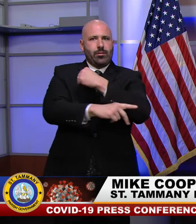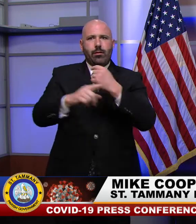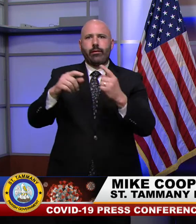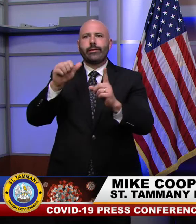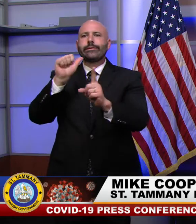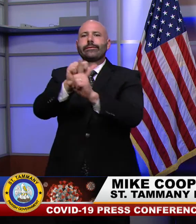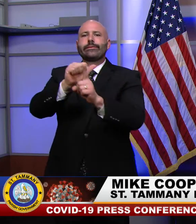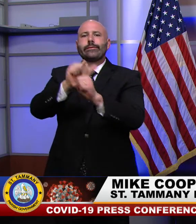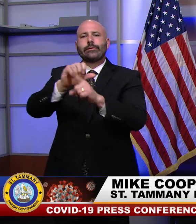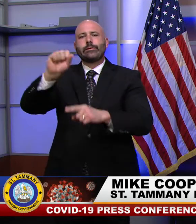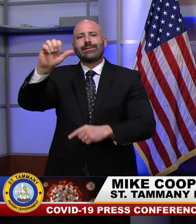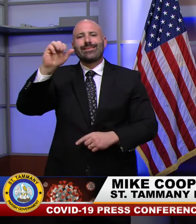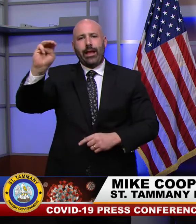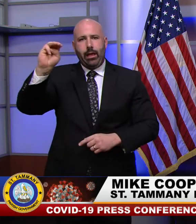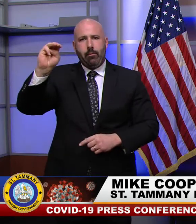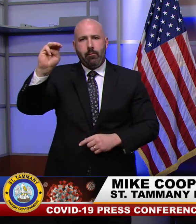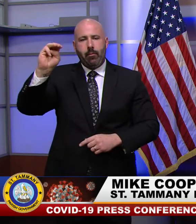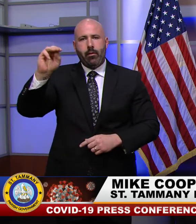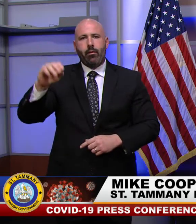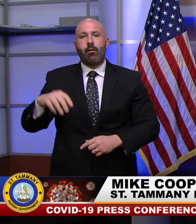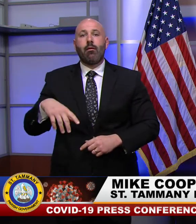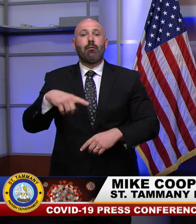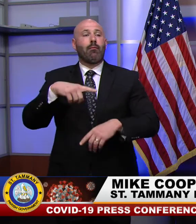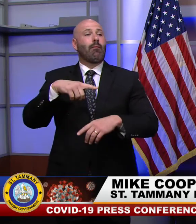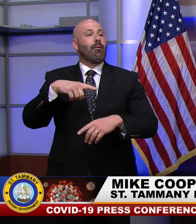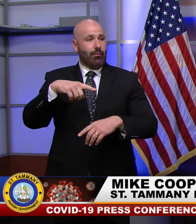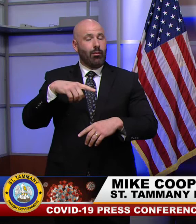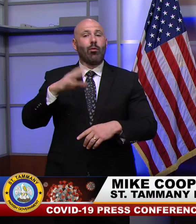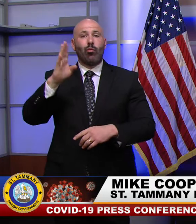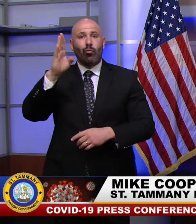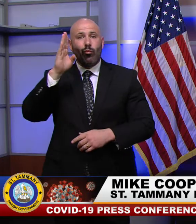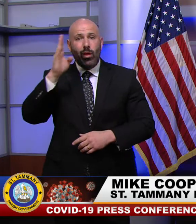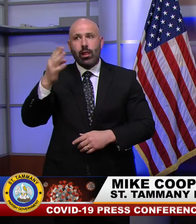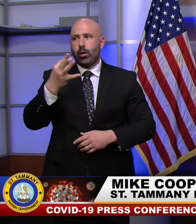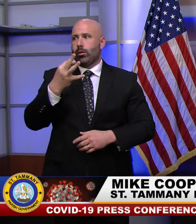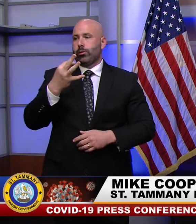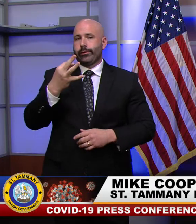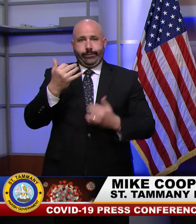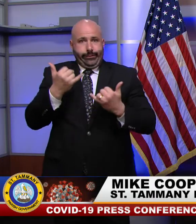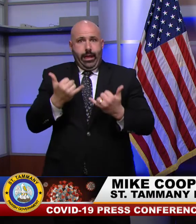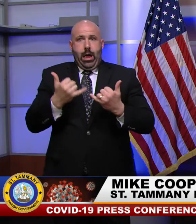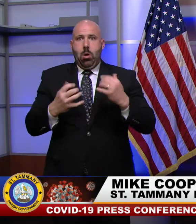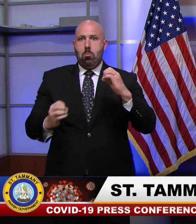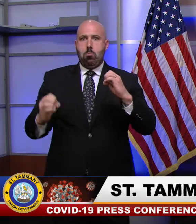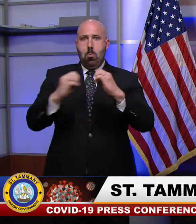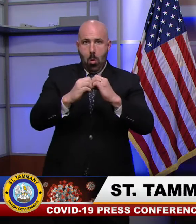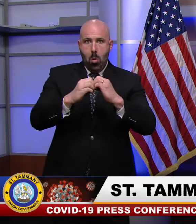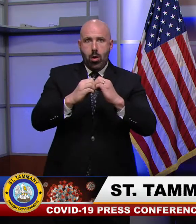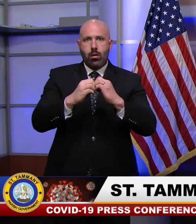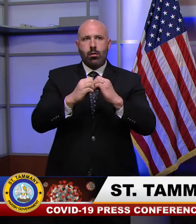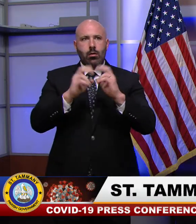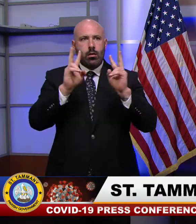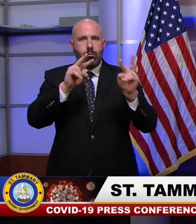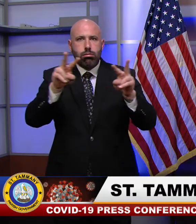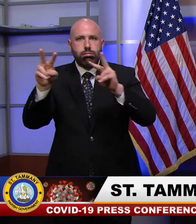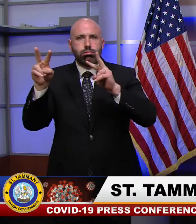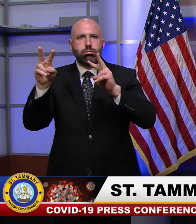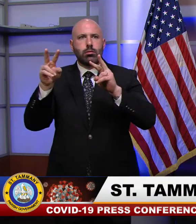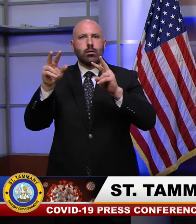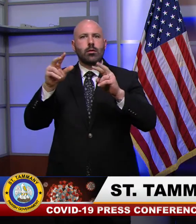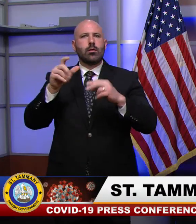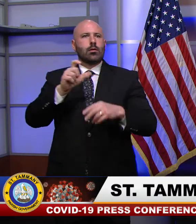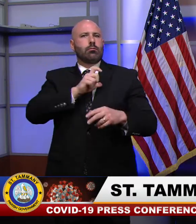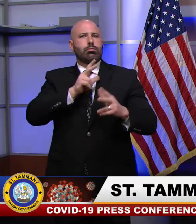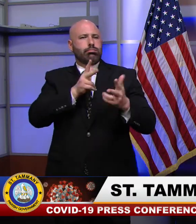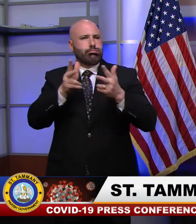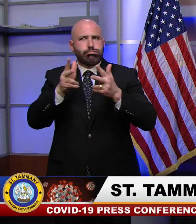We will have a high patrol visibility in our neighborhoods now more than ever. We will keep our community safe